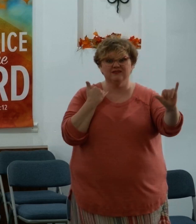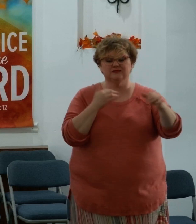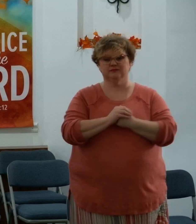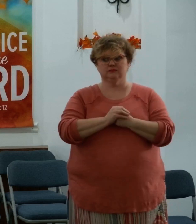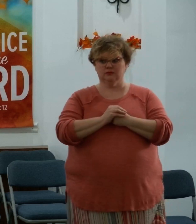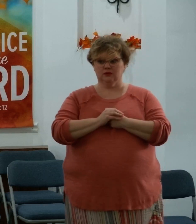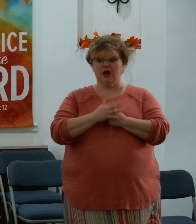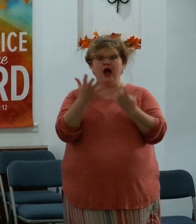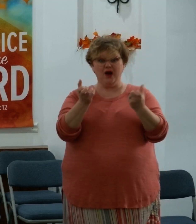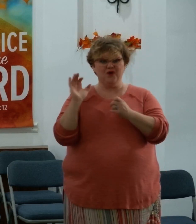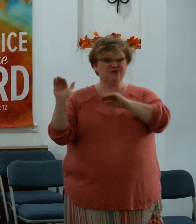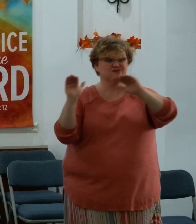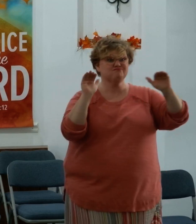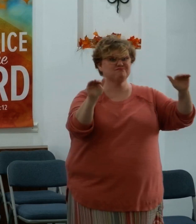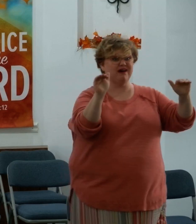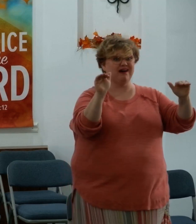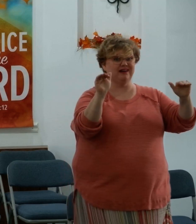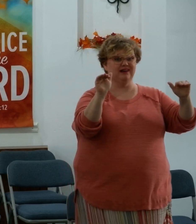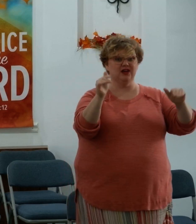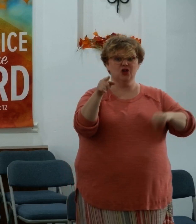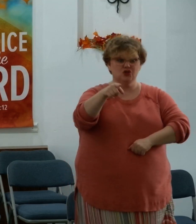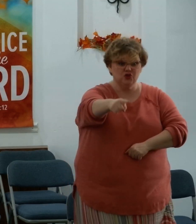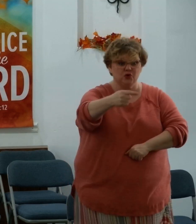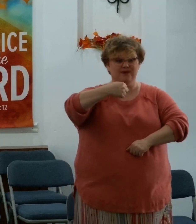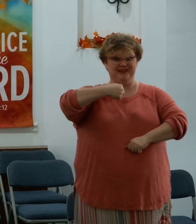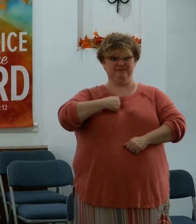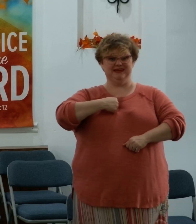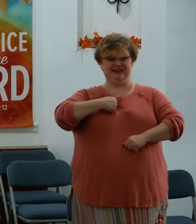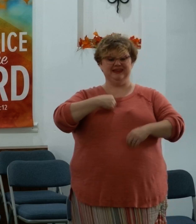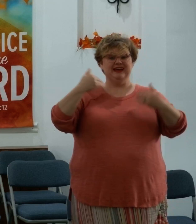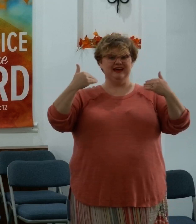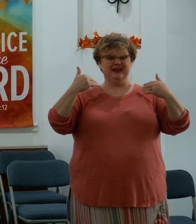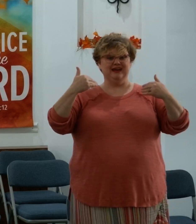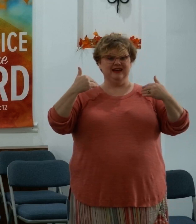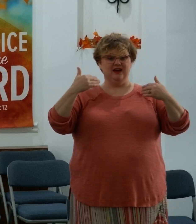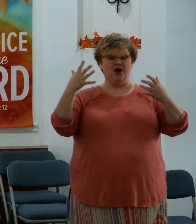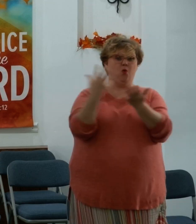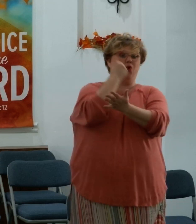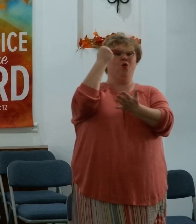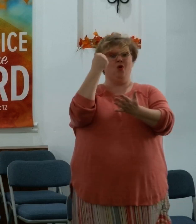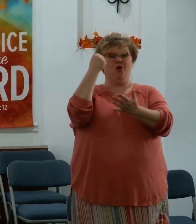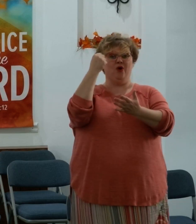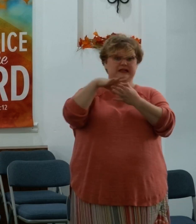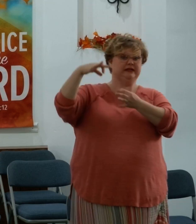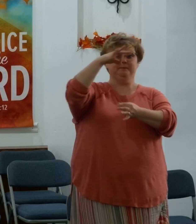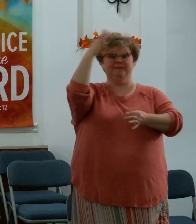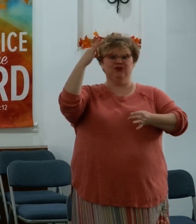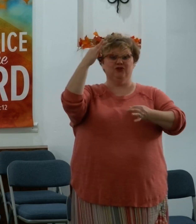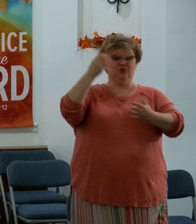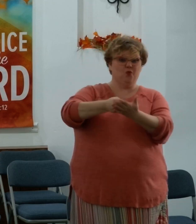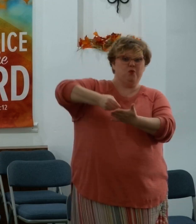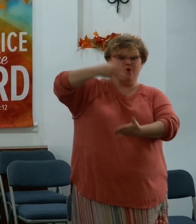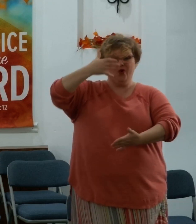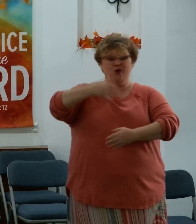us, you and I, we have hit the spiritual jackpot, don't you think? How